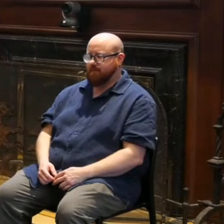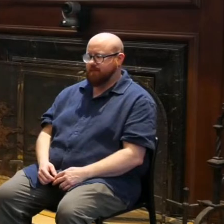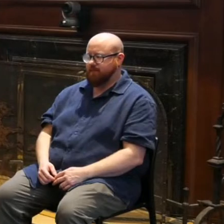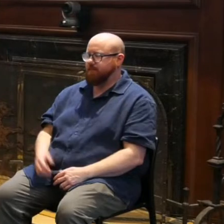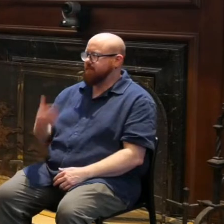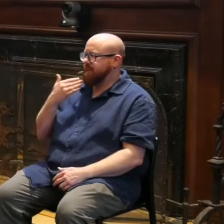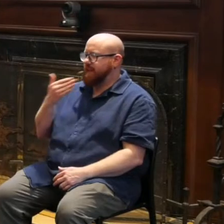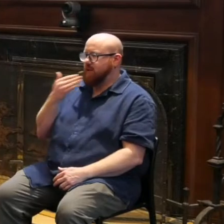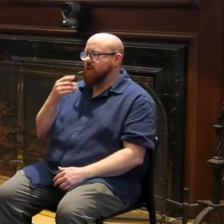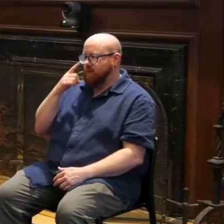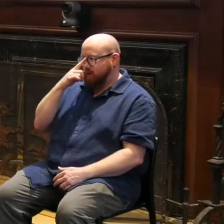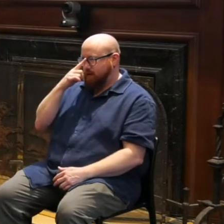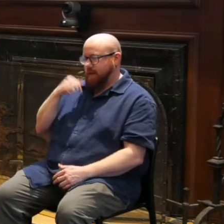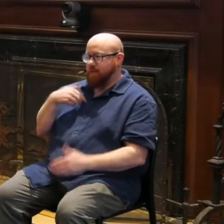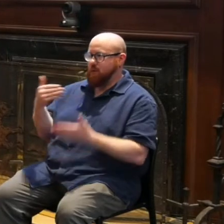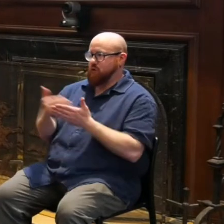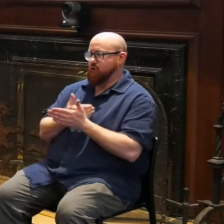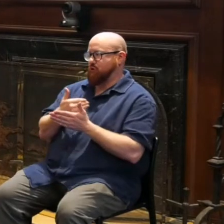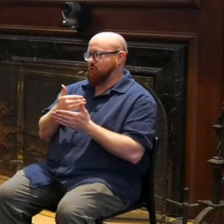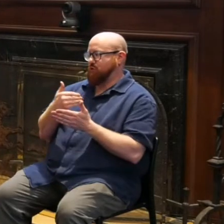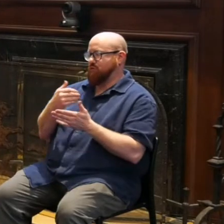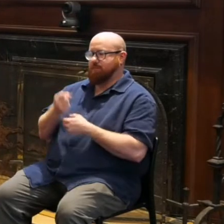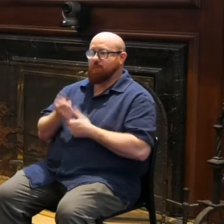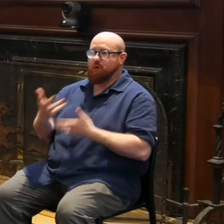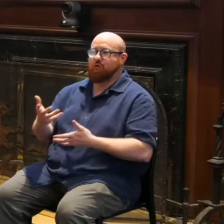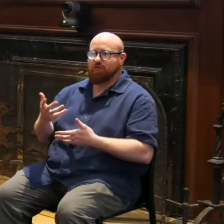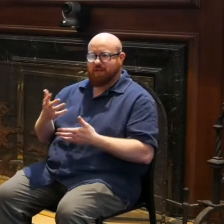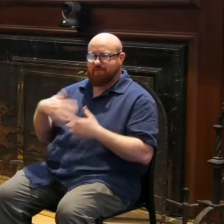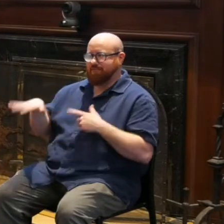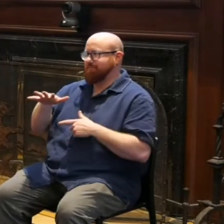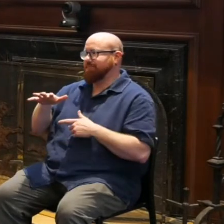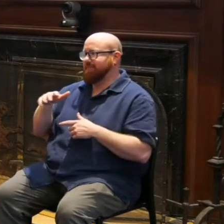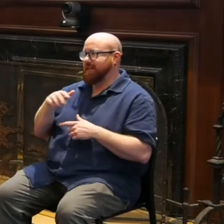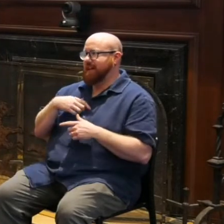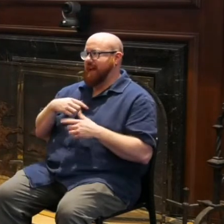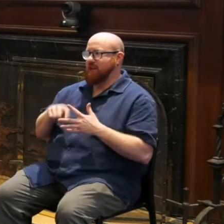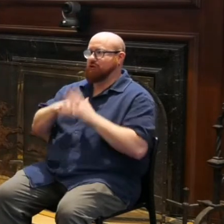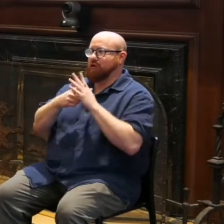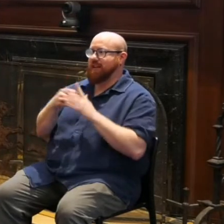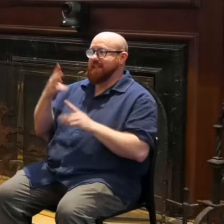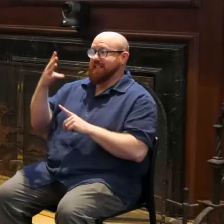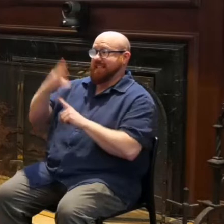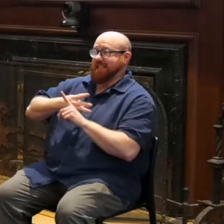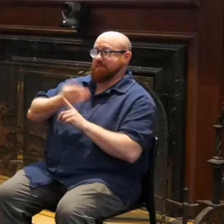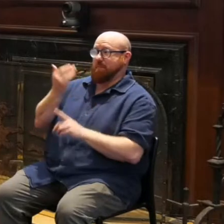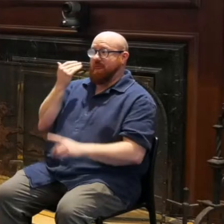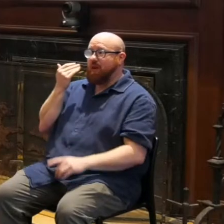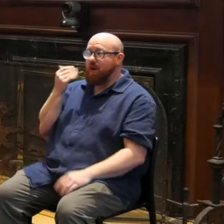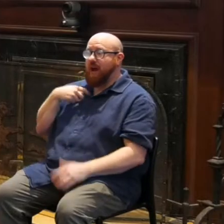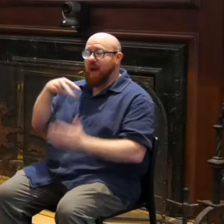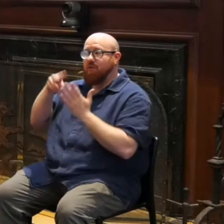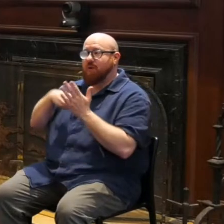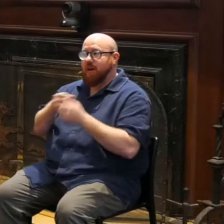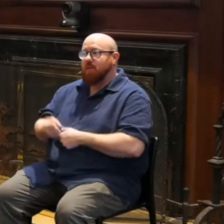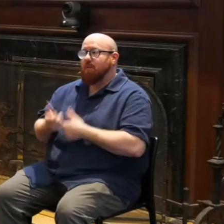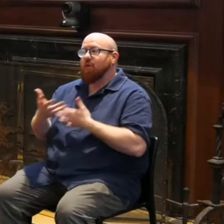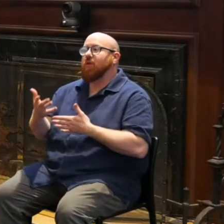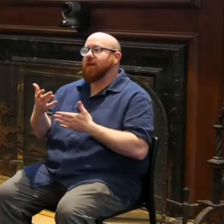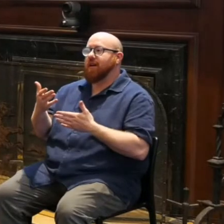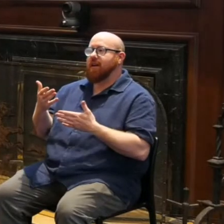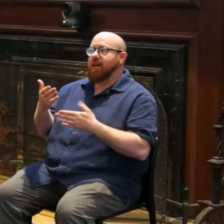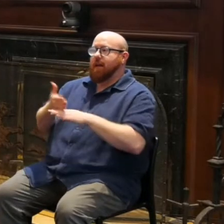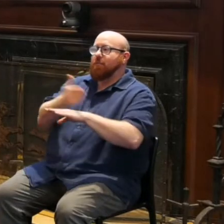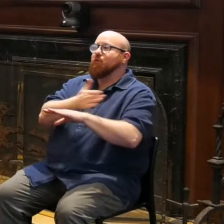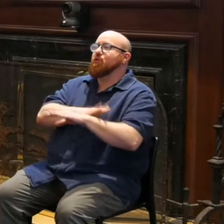Thank you. I'm new to this poetry scene. I stumbled on it 6 months ago when I read that poetry helps improve your